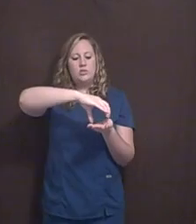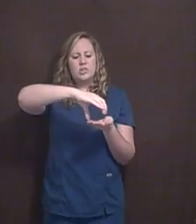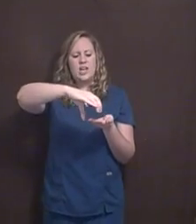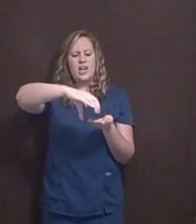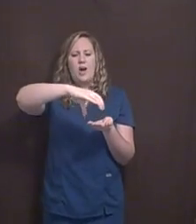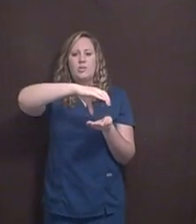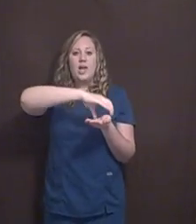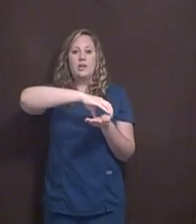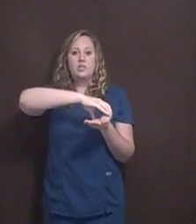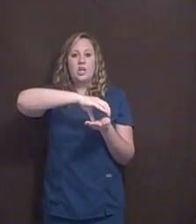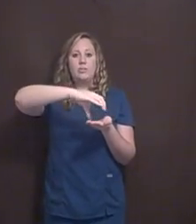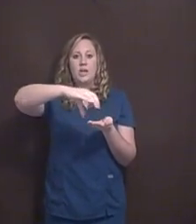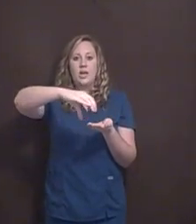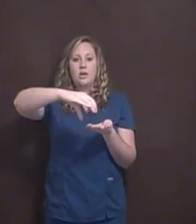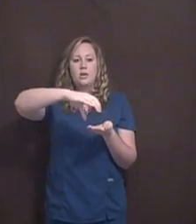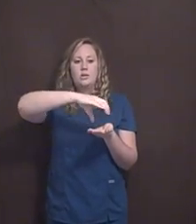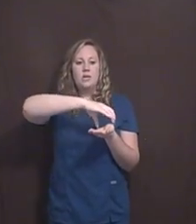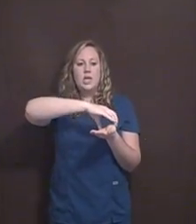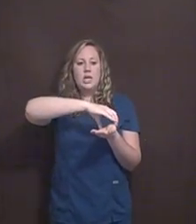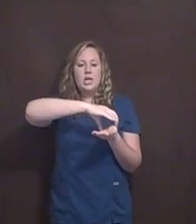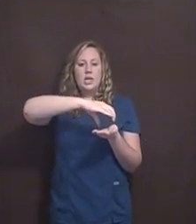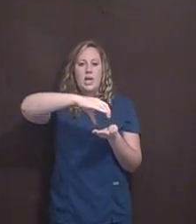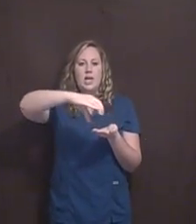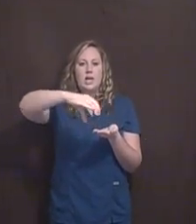you just kind of outline the shape of a cake. Cake.